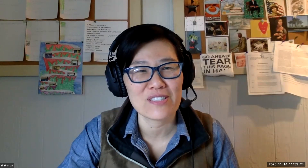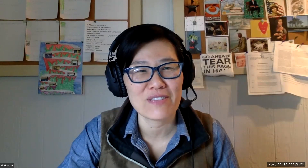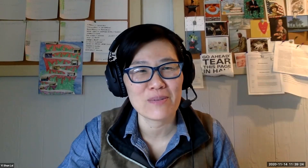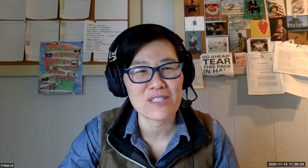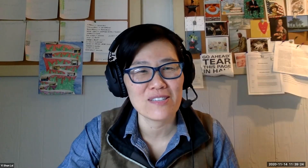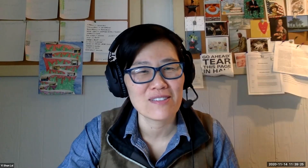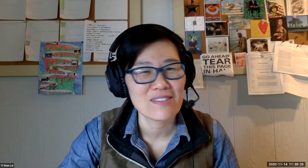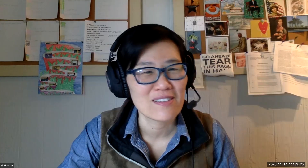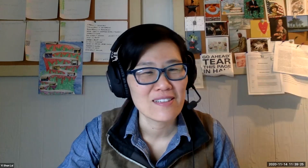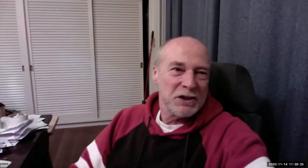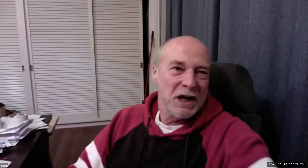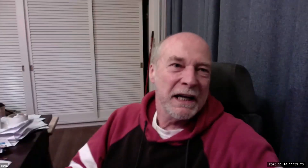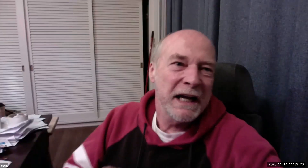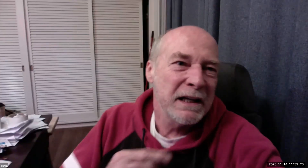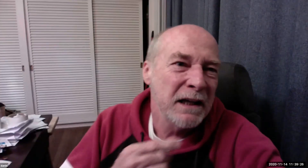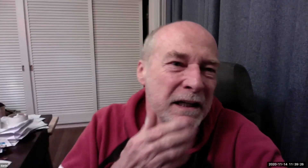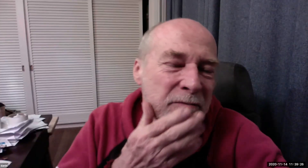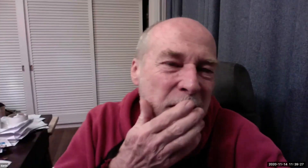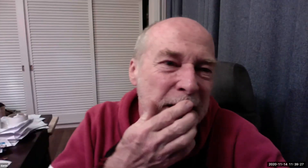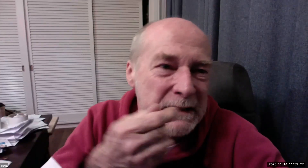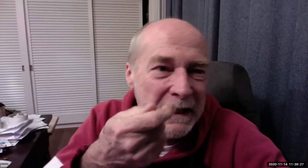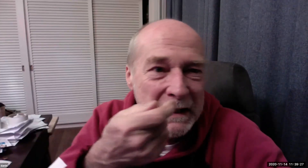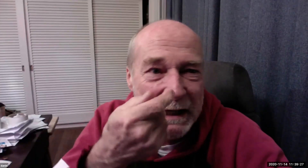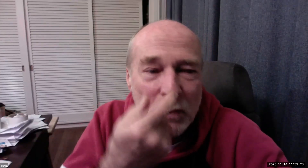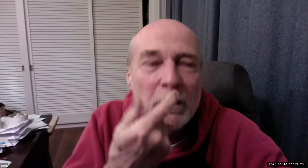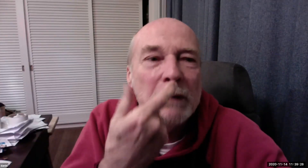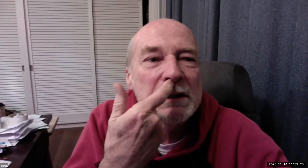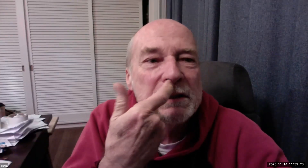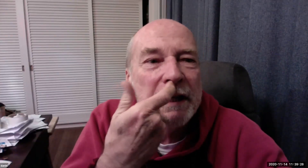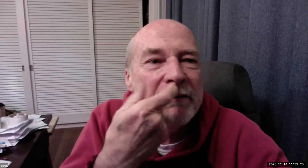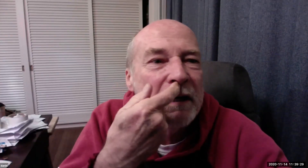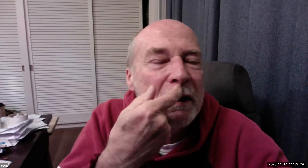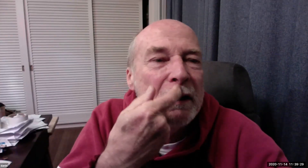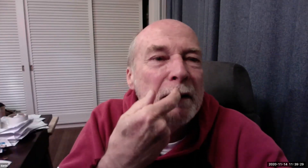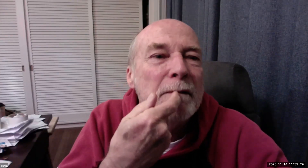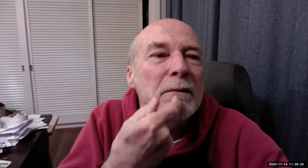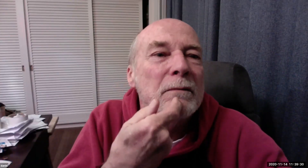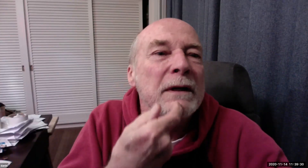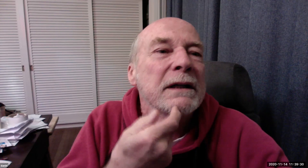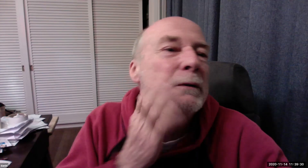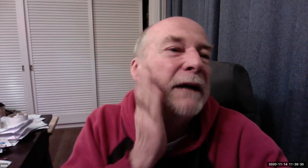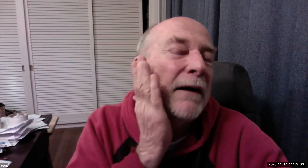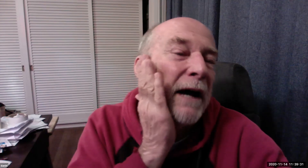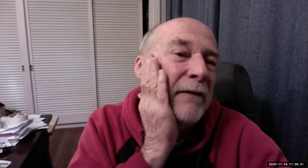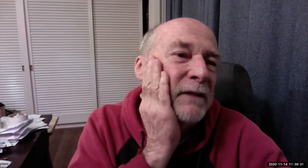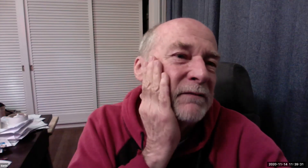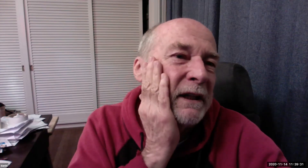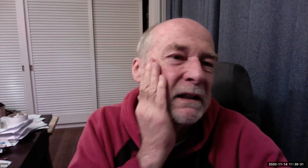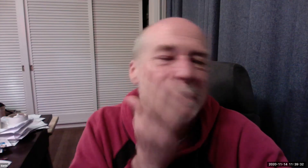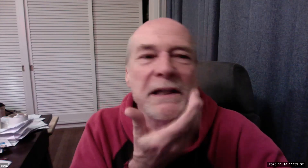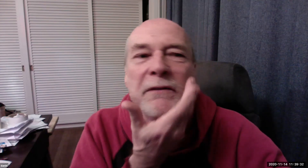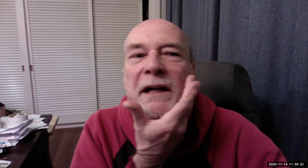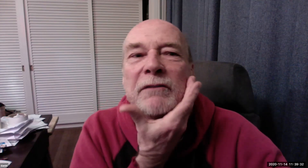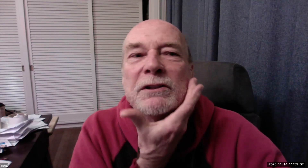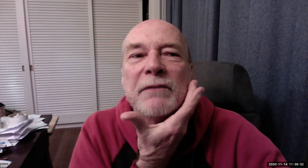Twitter and see if that works out. You know, And then- John, I had a friend in San Diego. He would shave right down. He would have half of his face